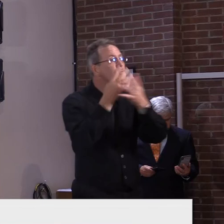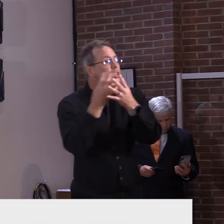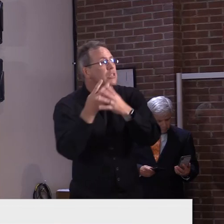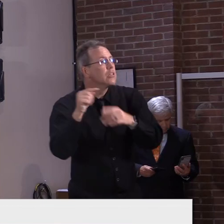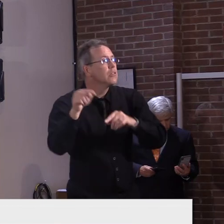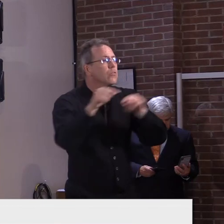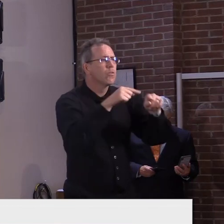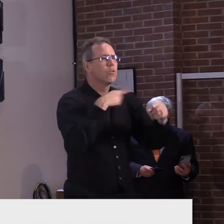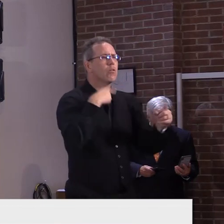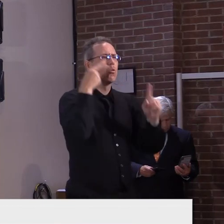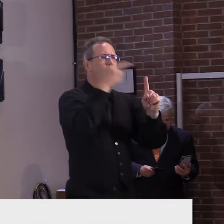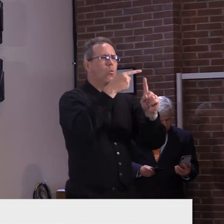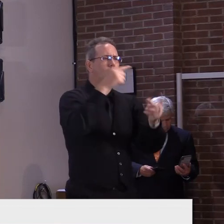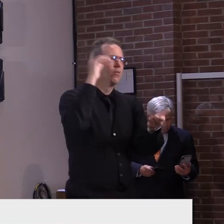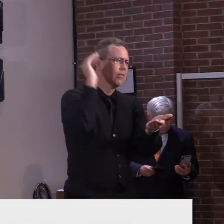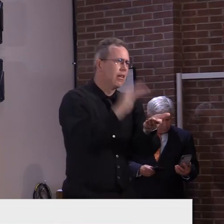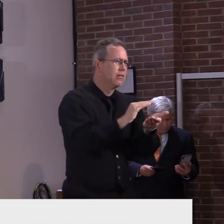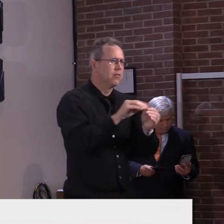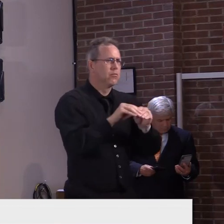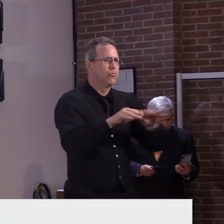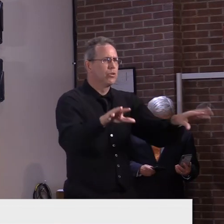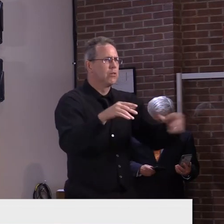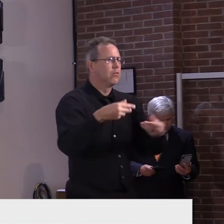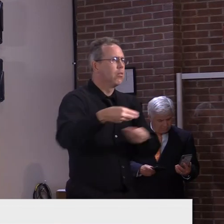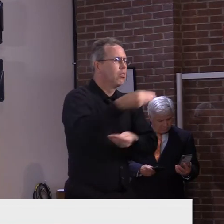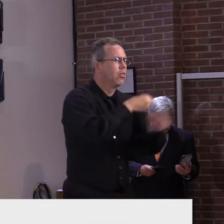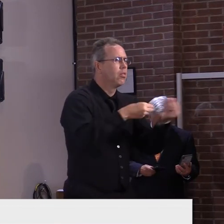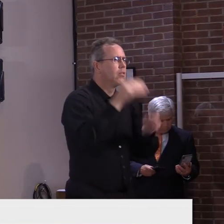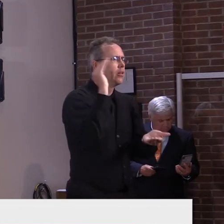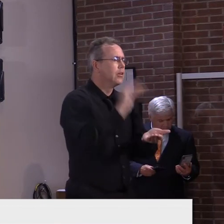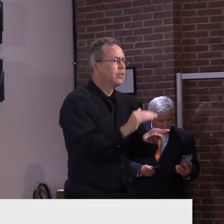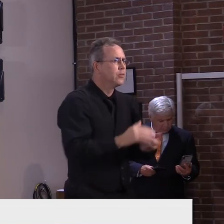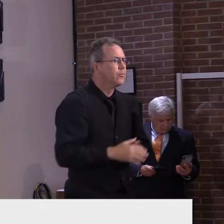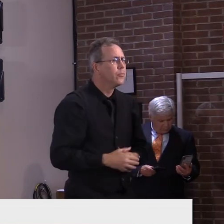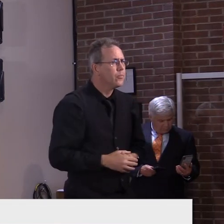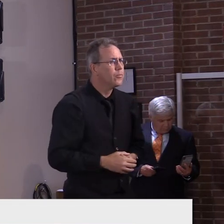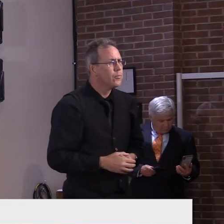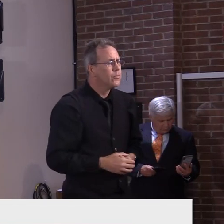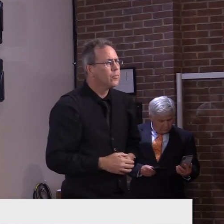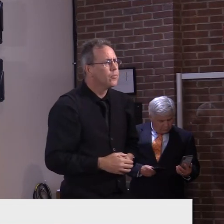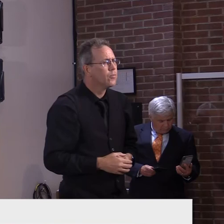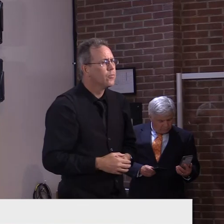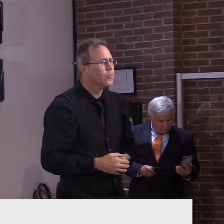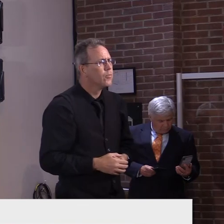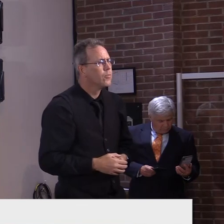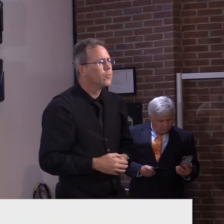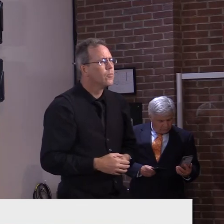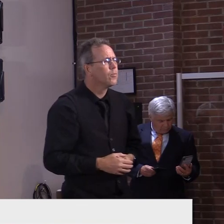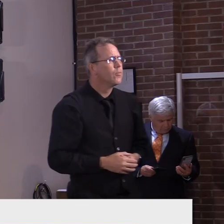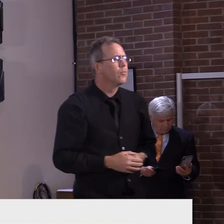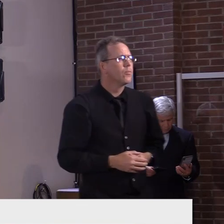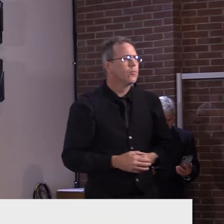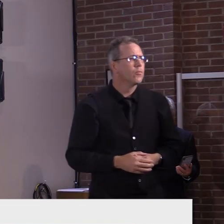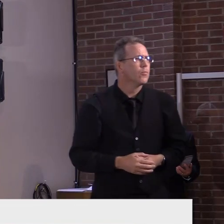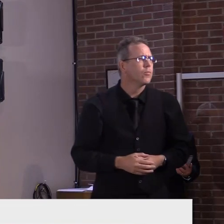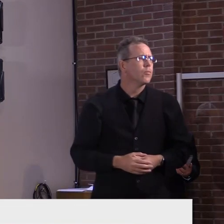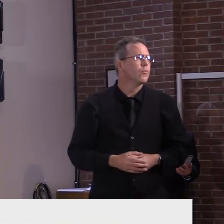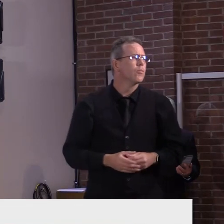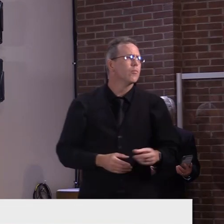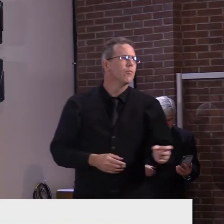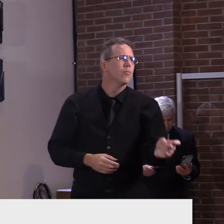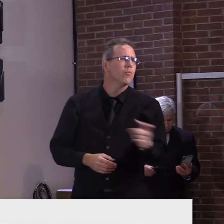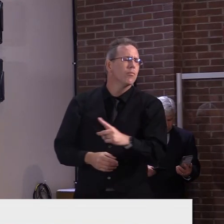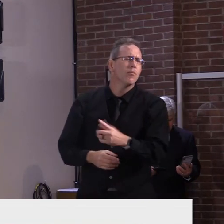likelihood of being able to transmit virus when they go into those settings. Were those same points not true last week or the